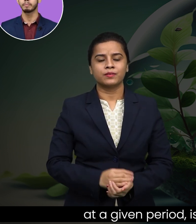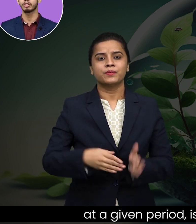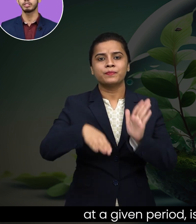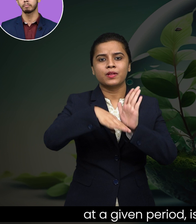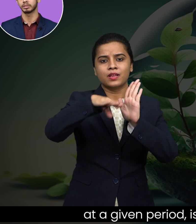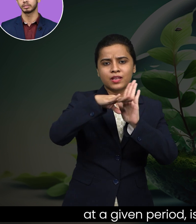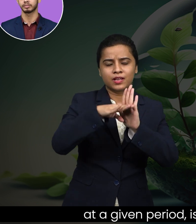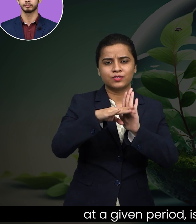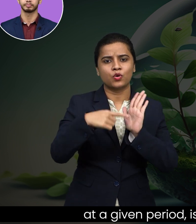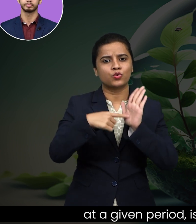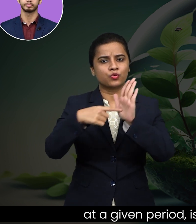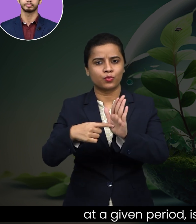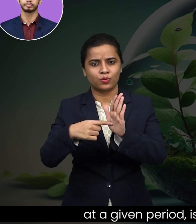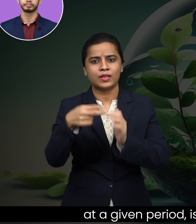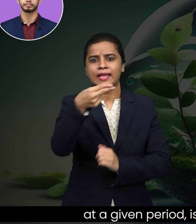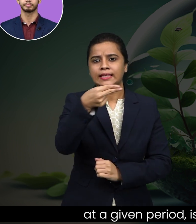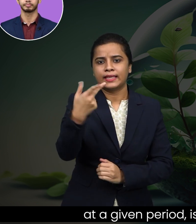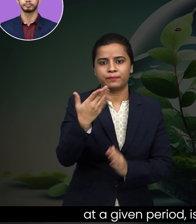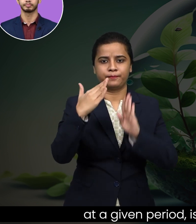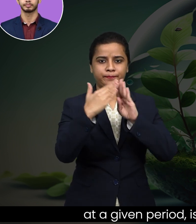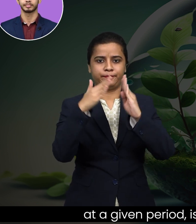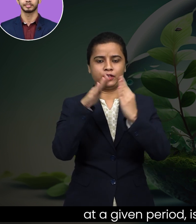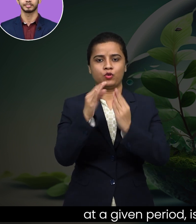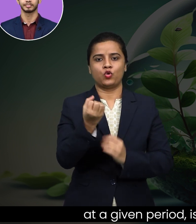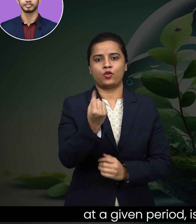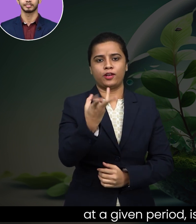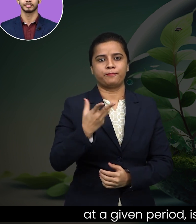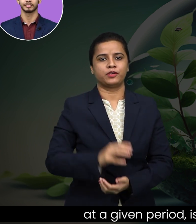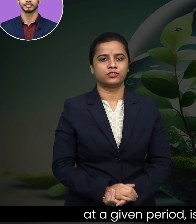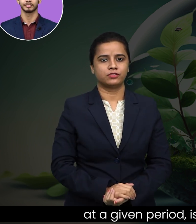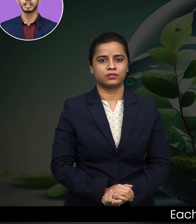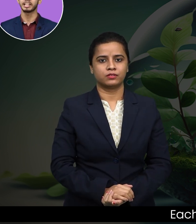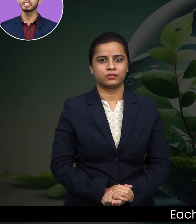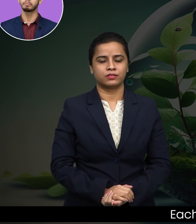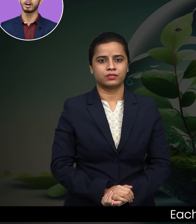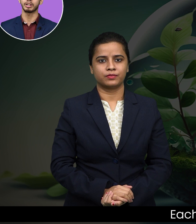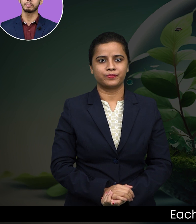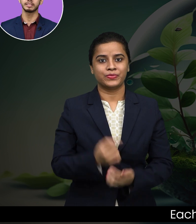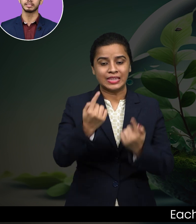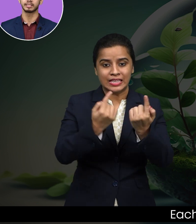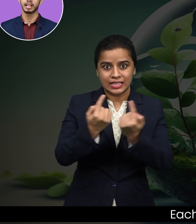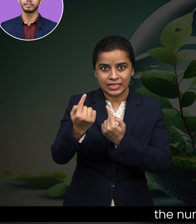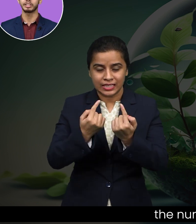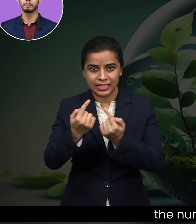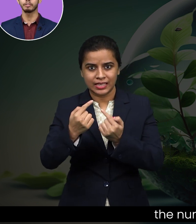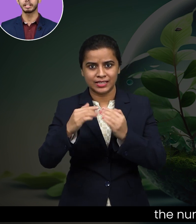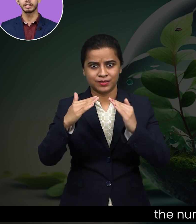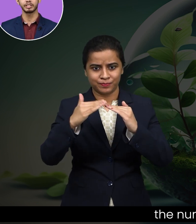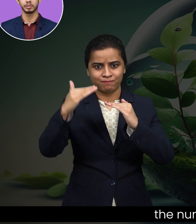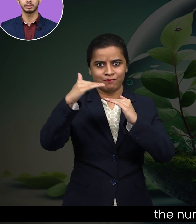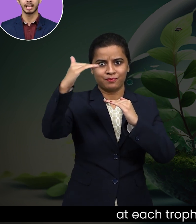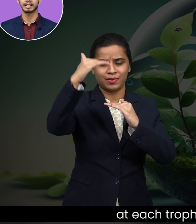a pyramid of numbers. Each bar represents the number